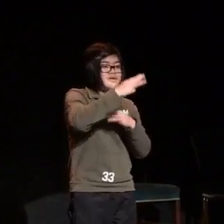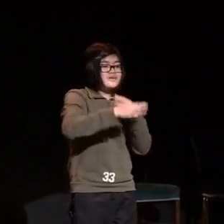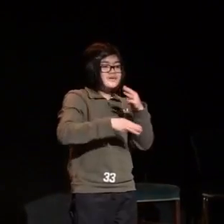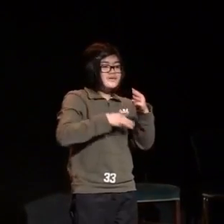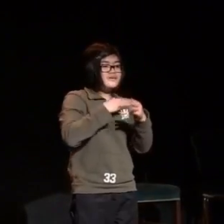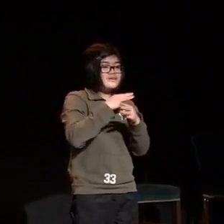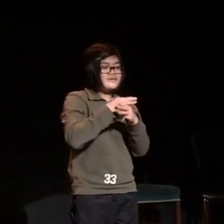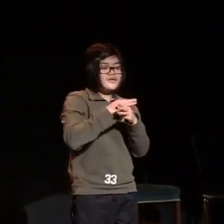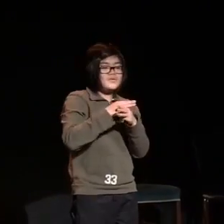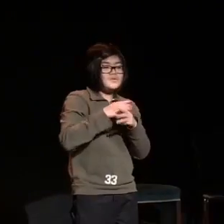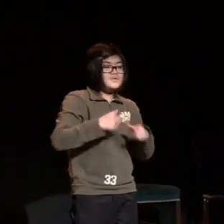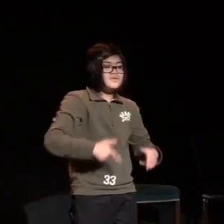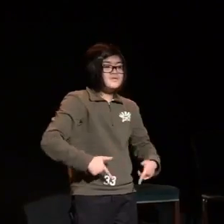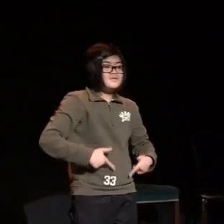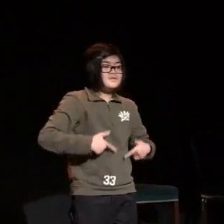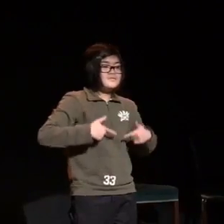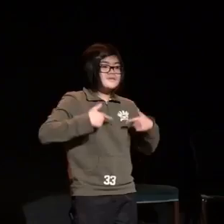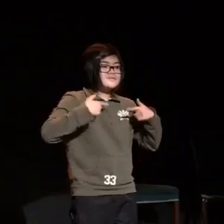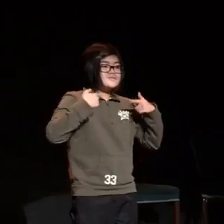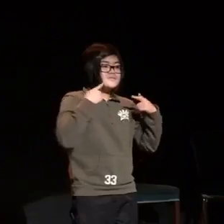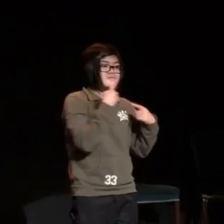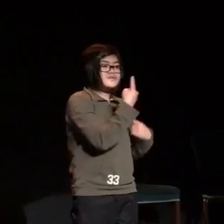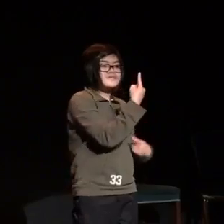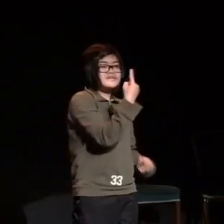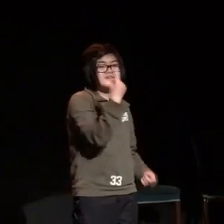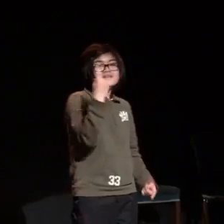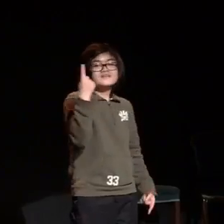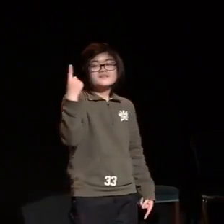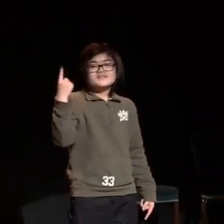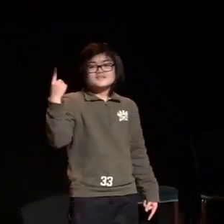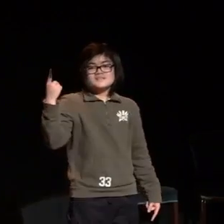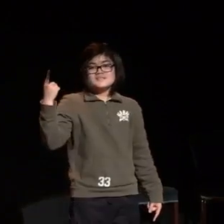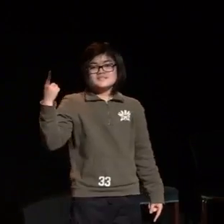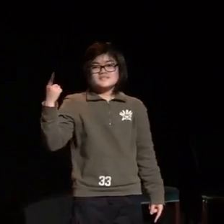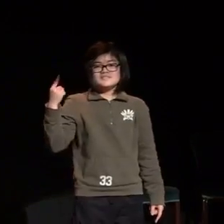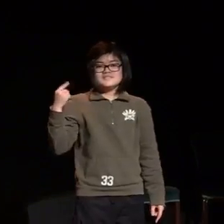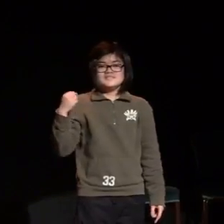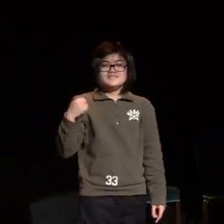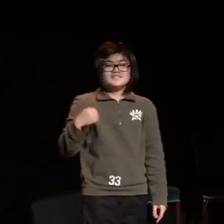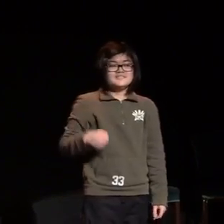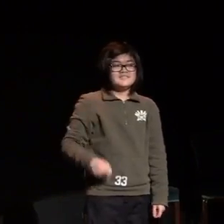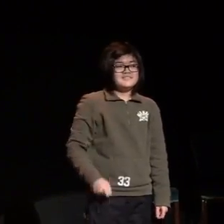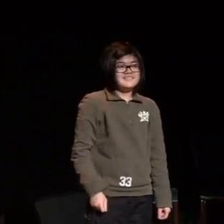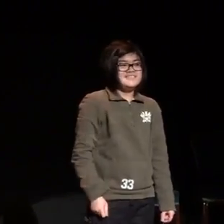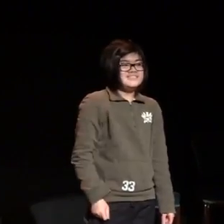world will be the one. I don't think